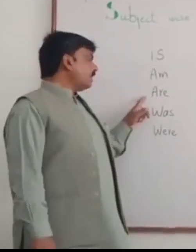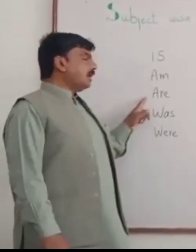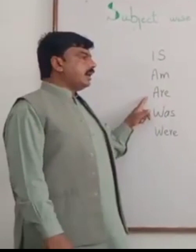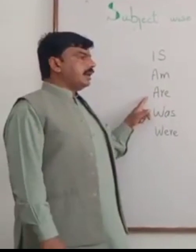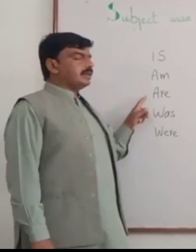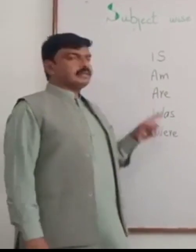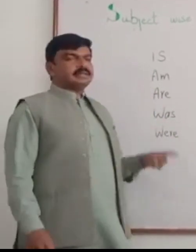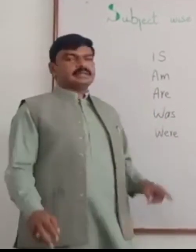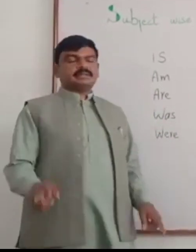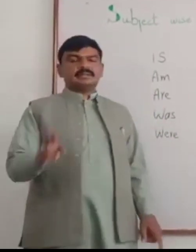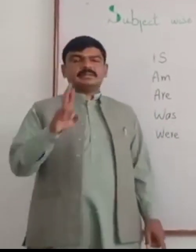are